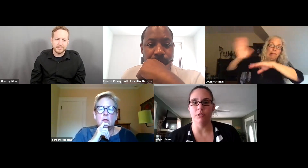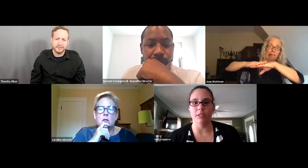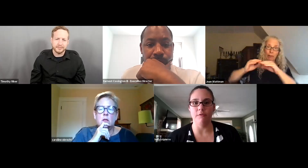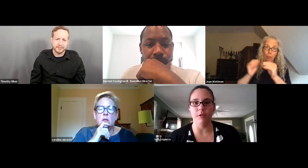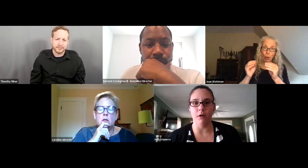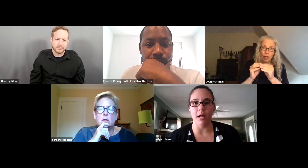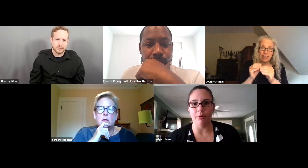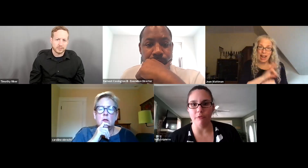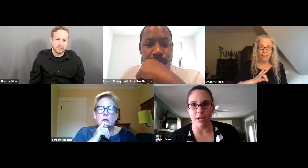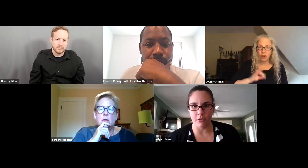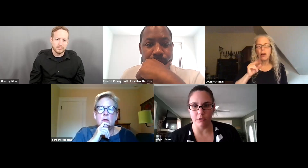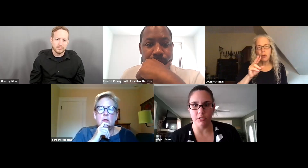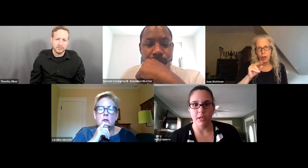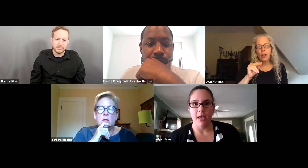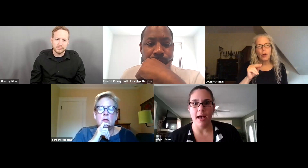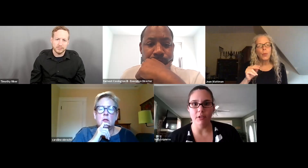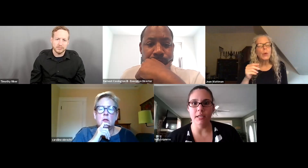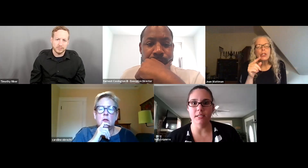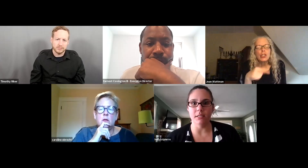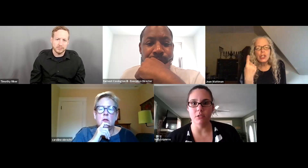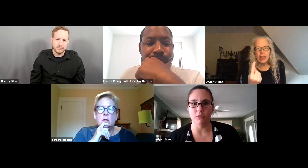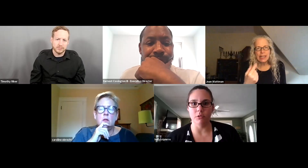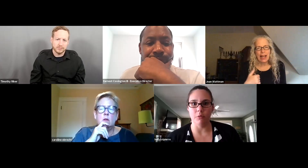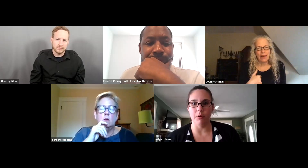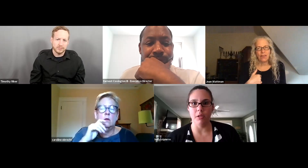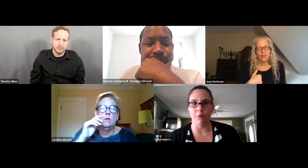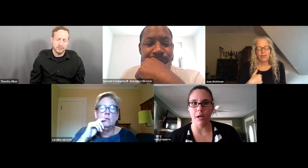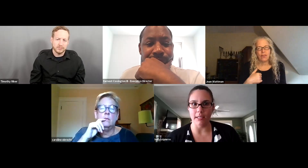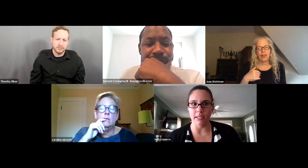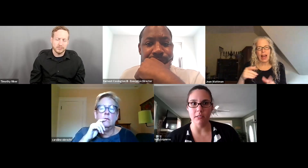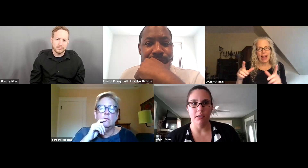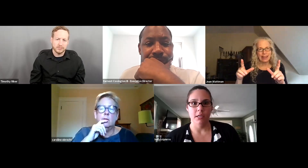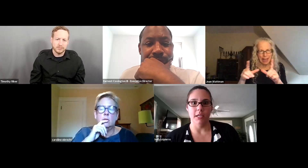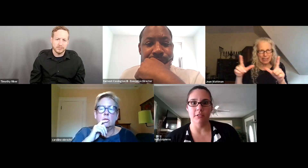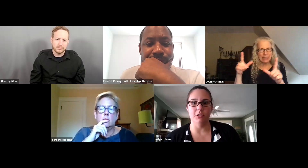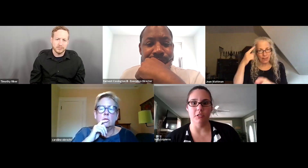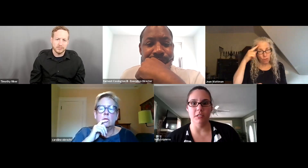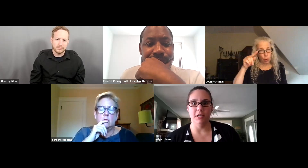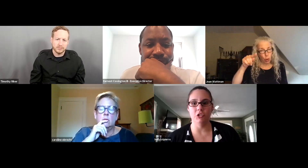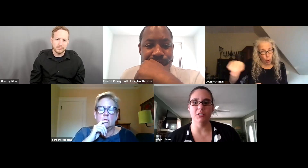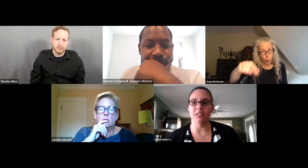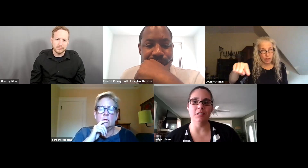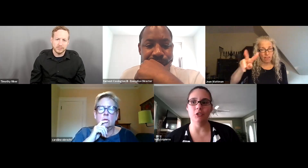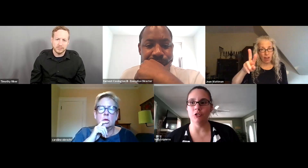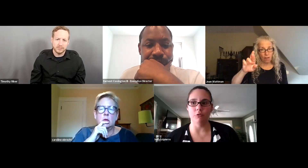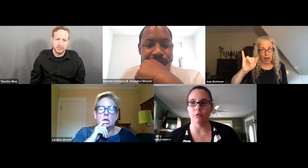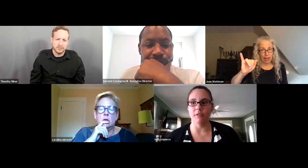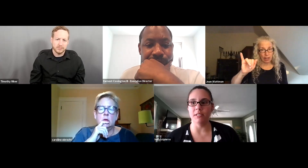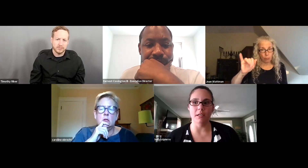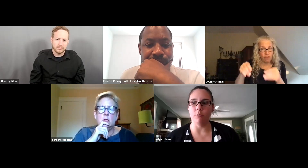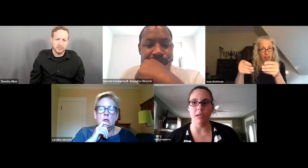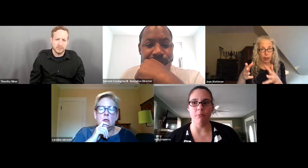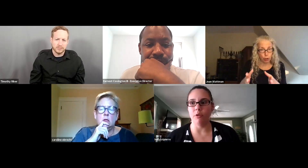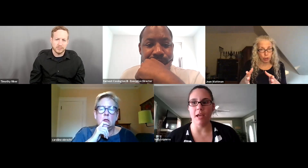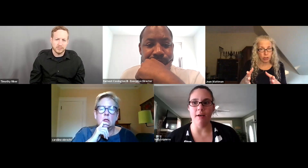making sure that the VRI providers have a license to interpret in Rhode Island. It's just an additional